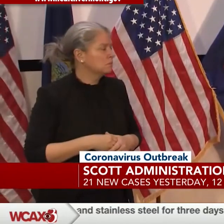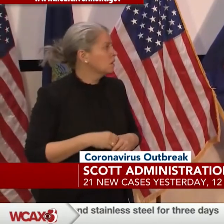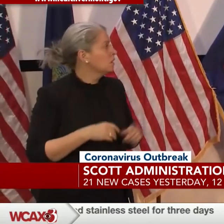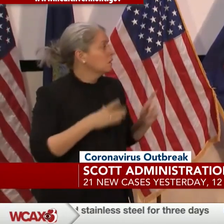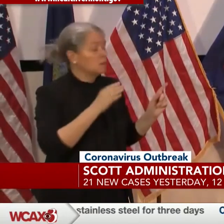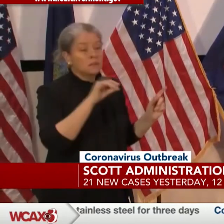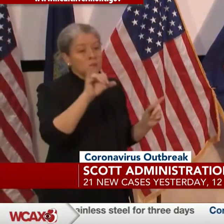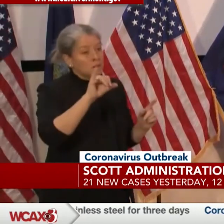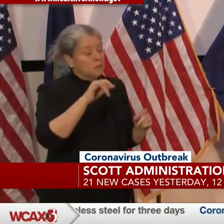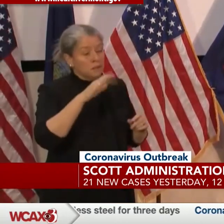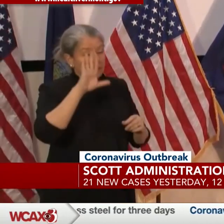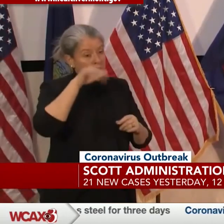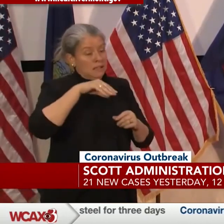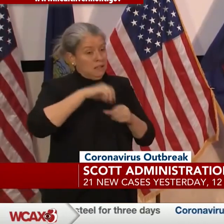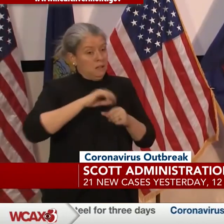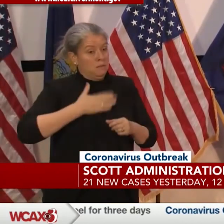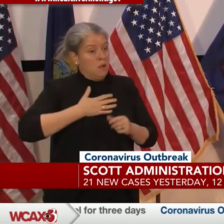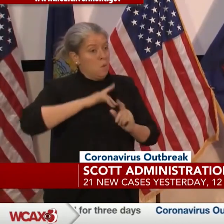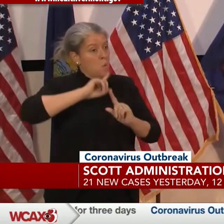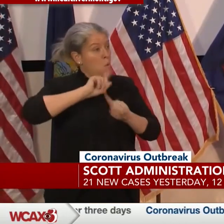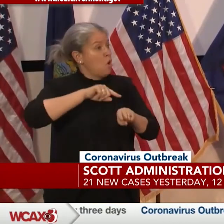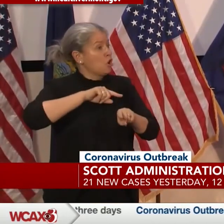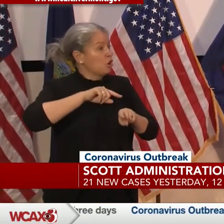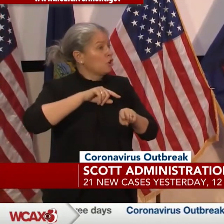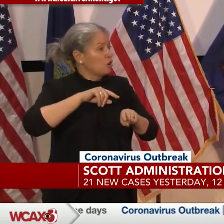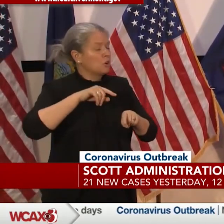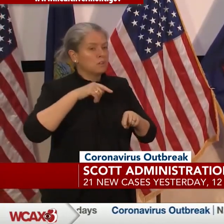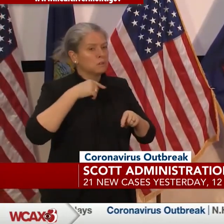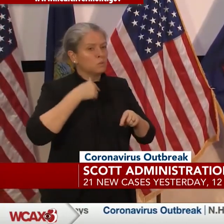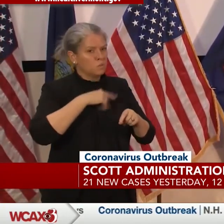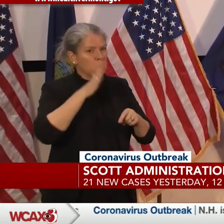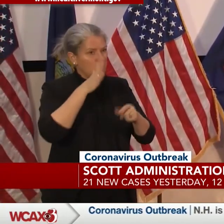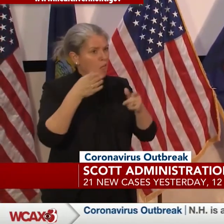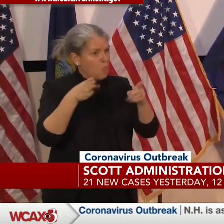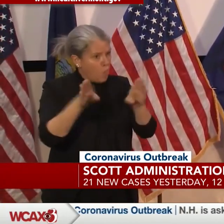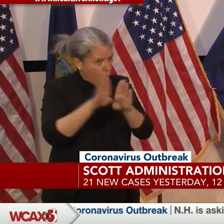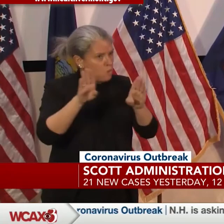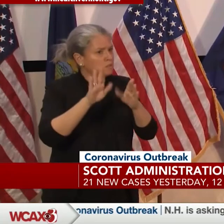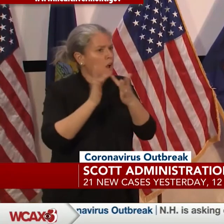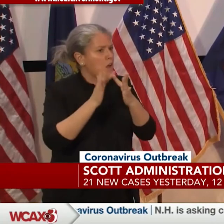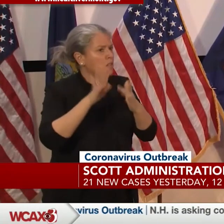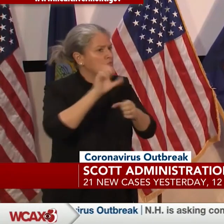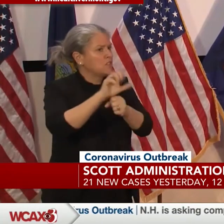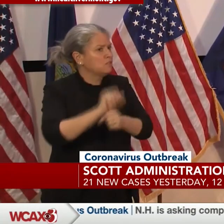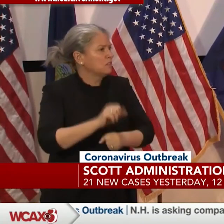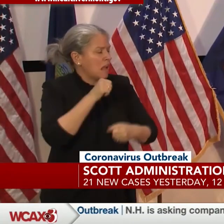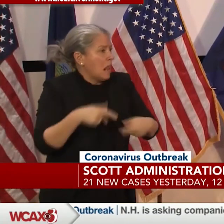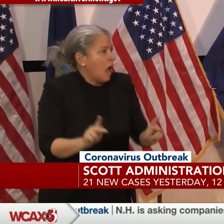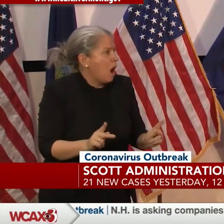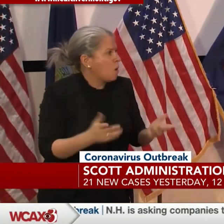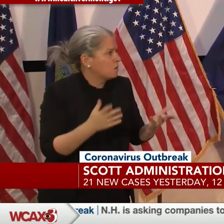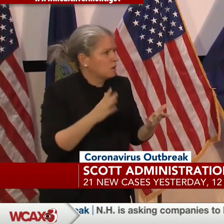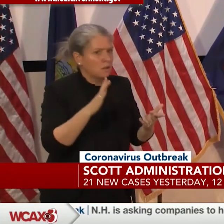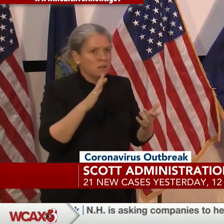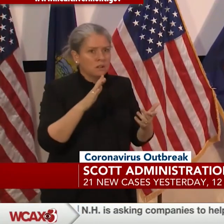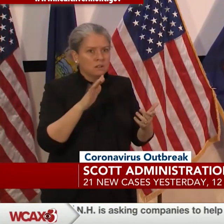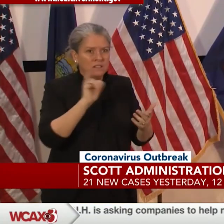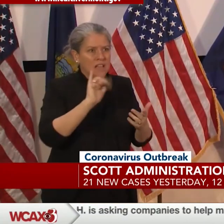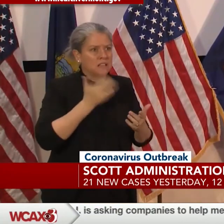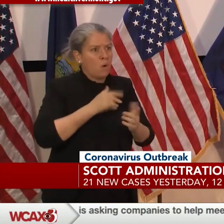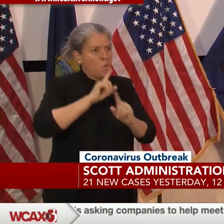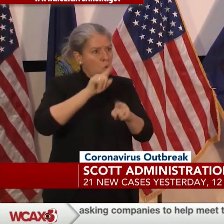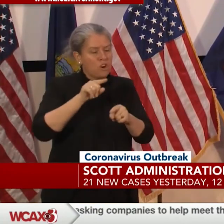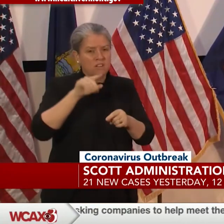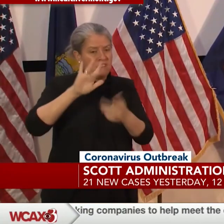are part of the order is to close the online reservation portion. So I know that I think